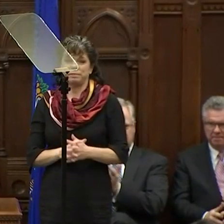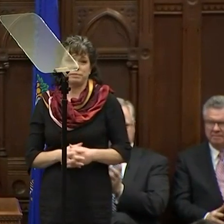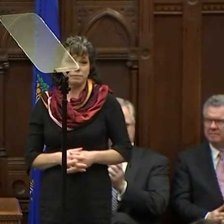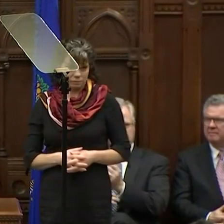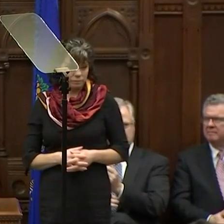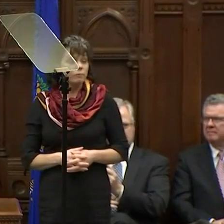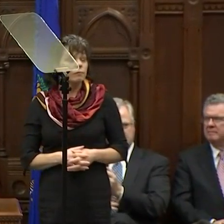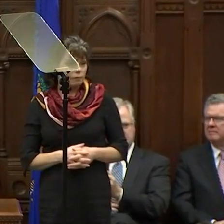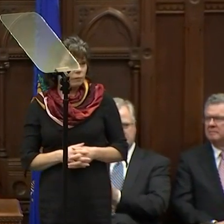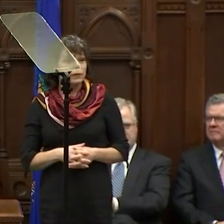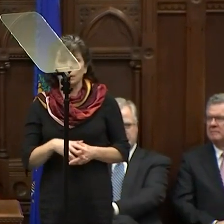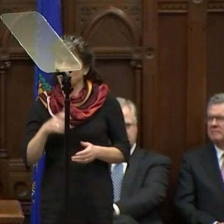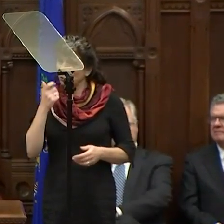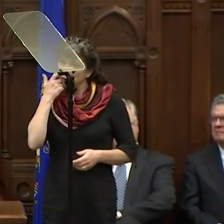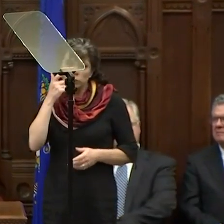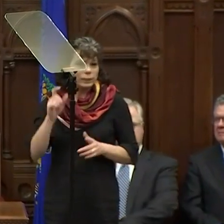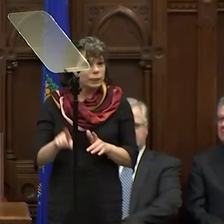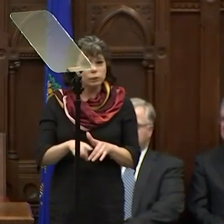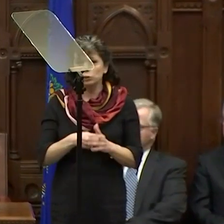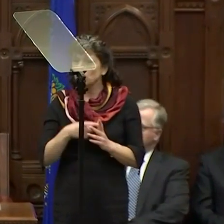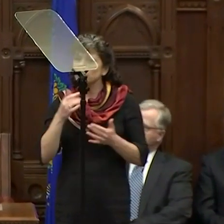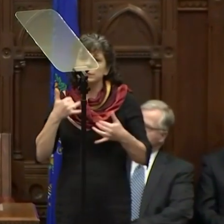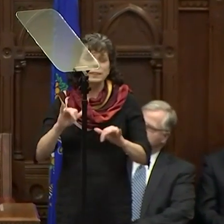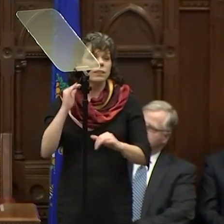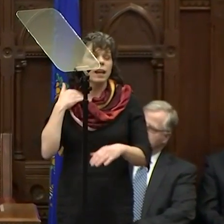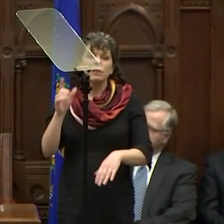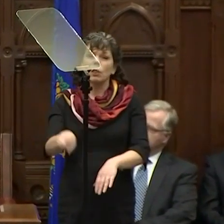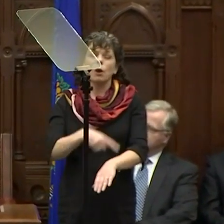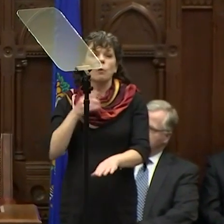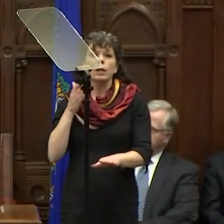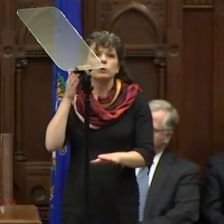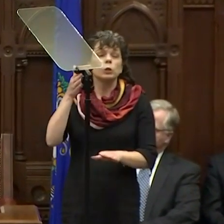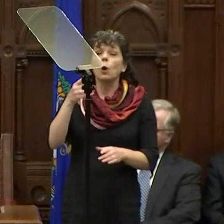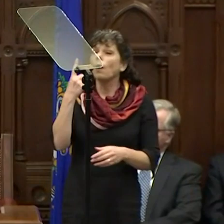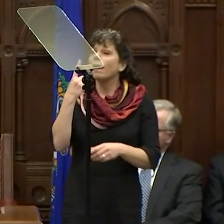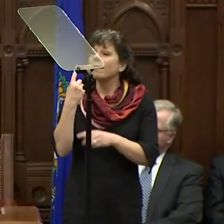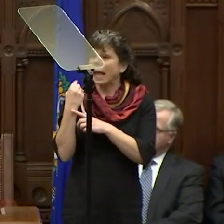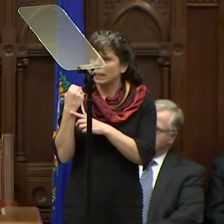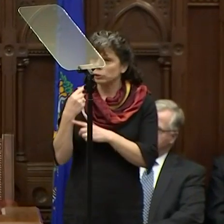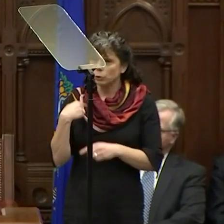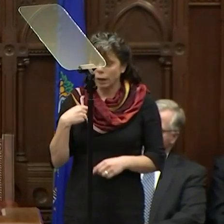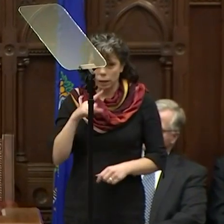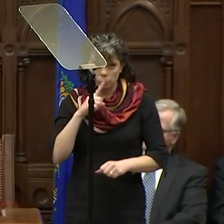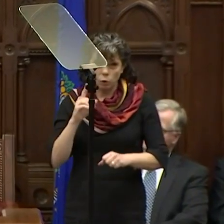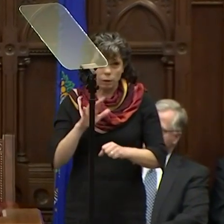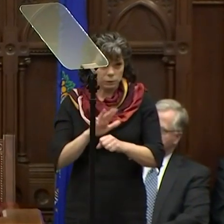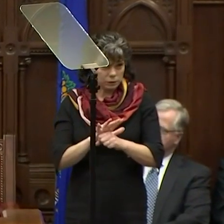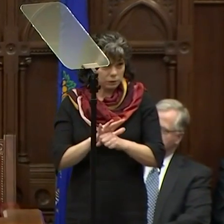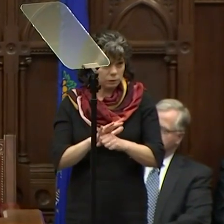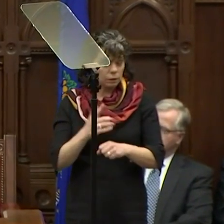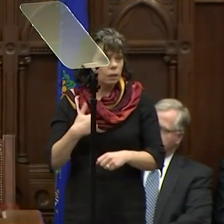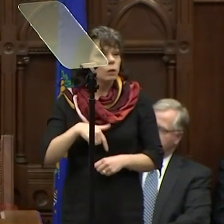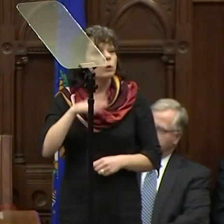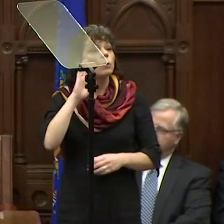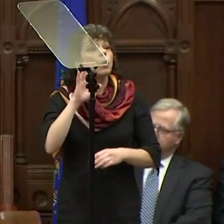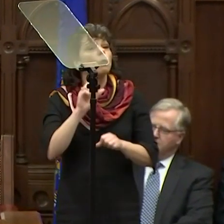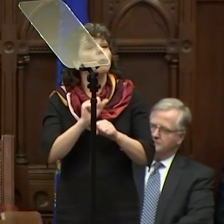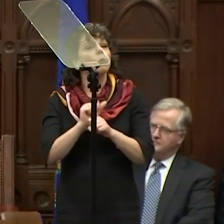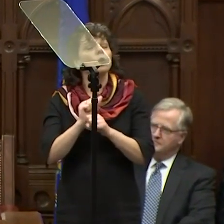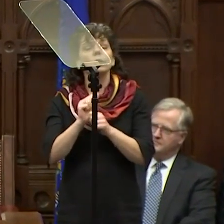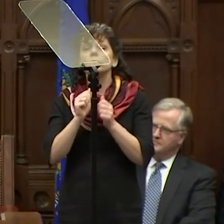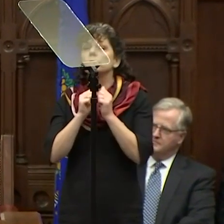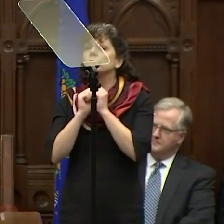But we're just getting started. We still have a long way to go. A year ago, I promised that we would work together to ensure